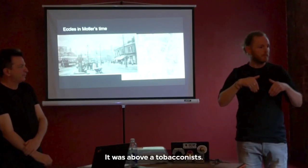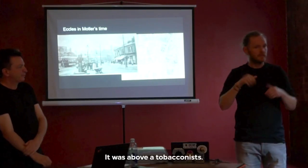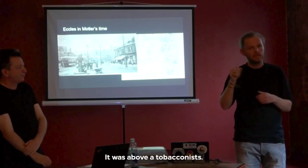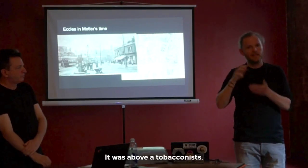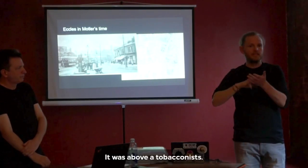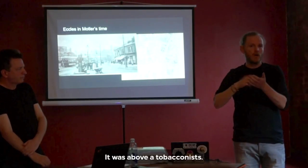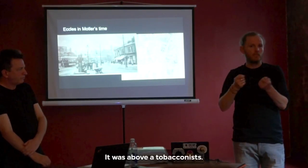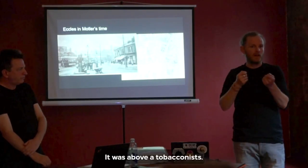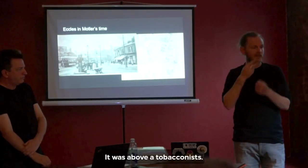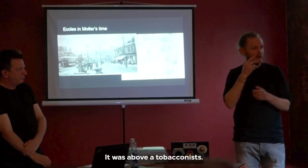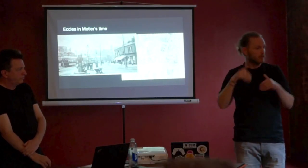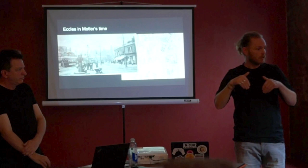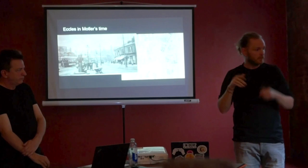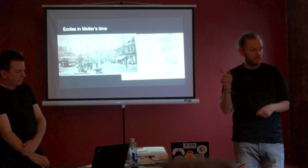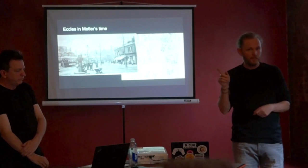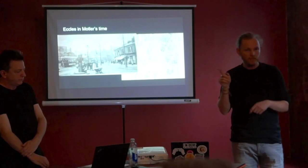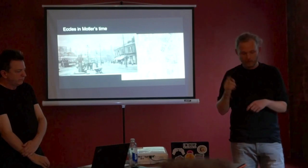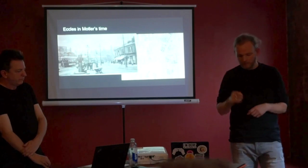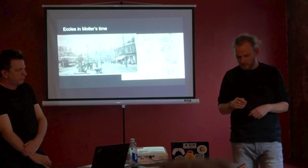So it was above tobacconists,